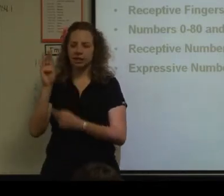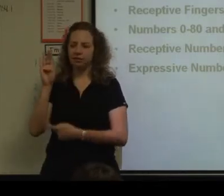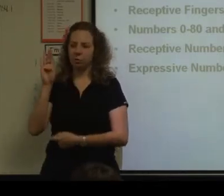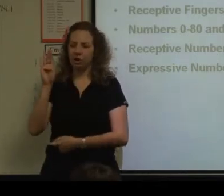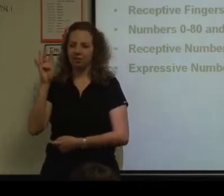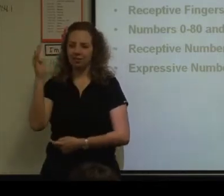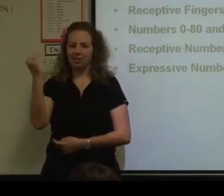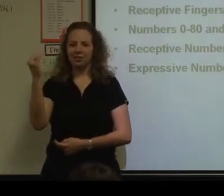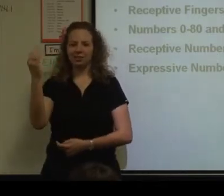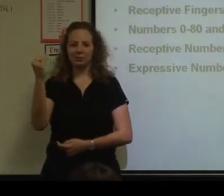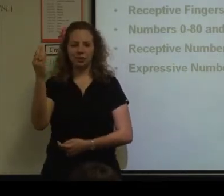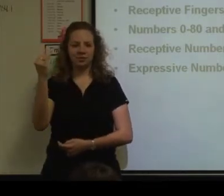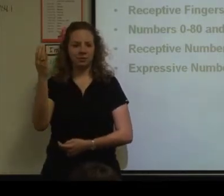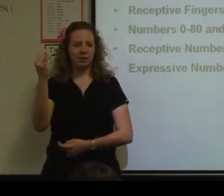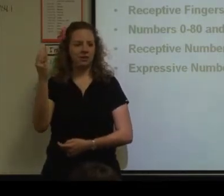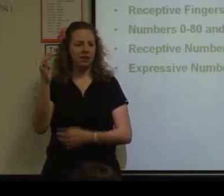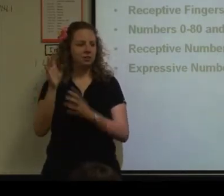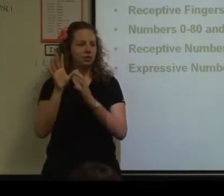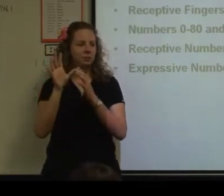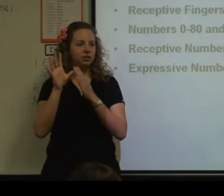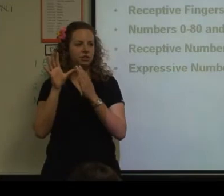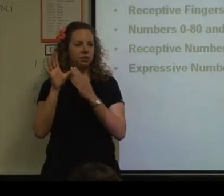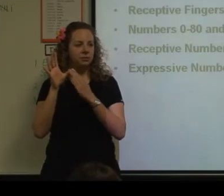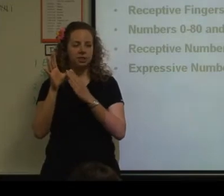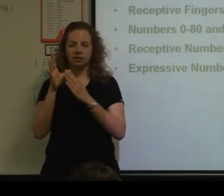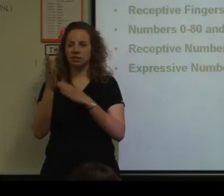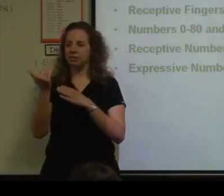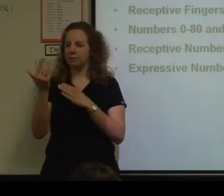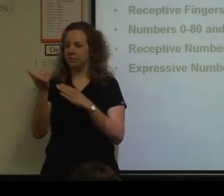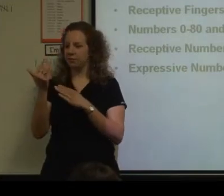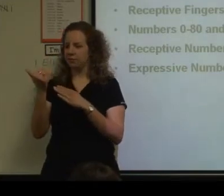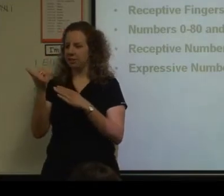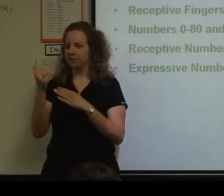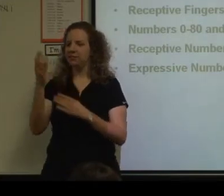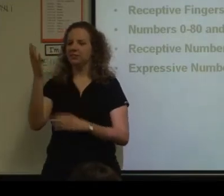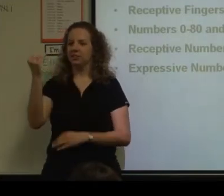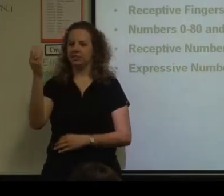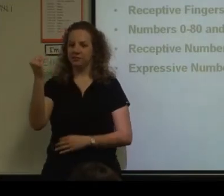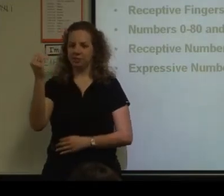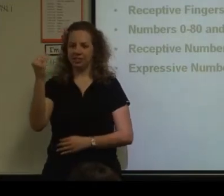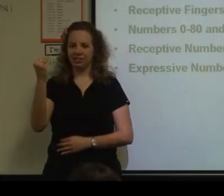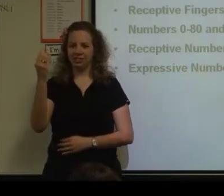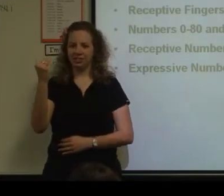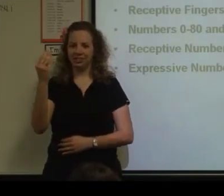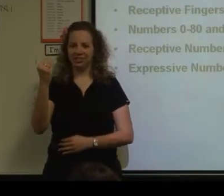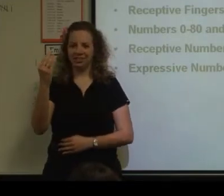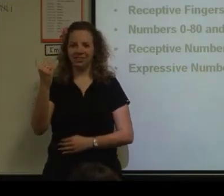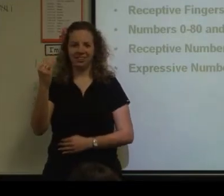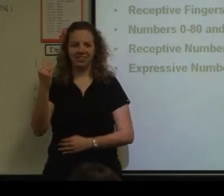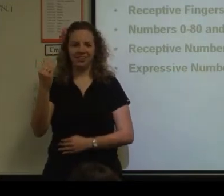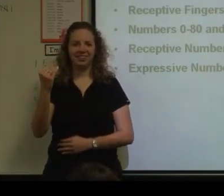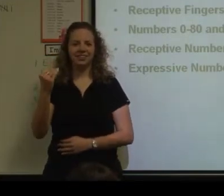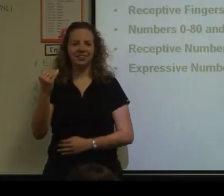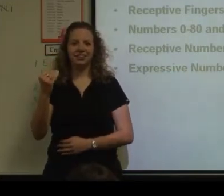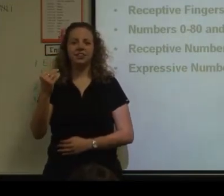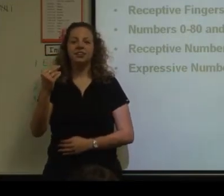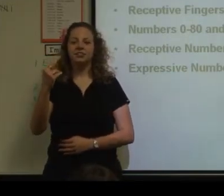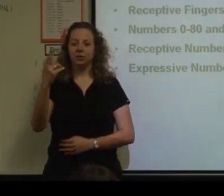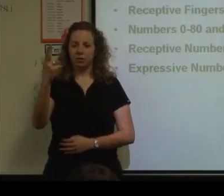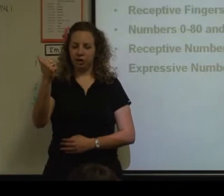like a 4. Just wave this way. Yeah, so just make sure your thumb's tucked in, or that'd be 15. So you got your 14s. So 13. Is it the 16? So